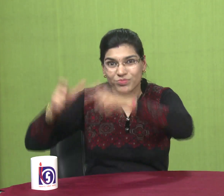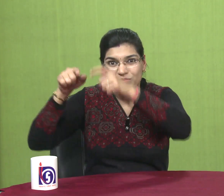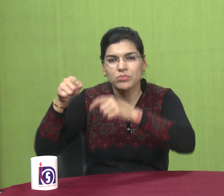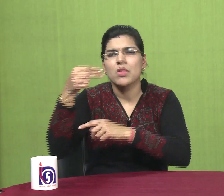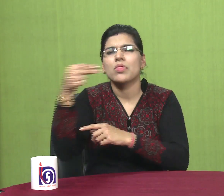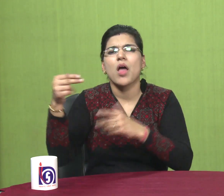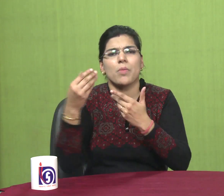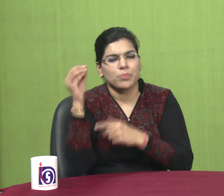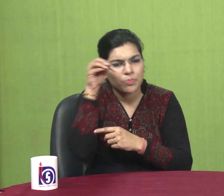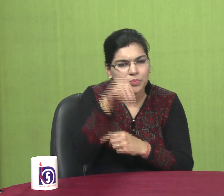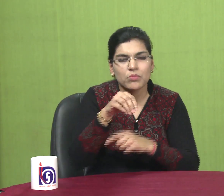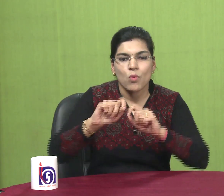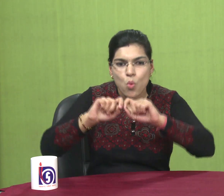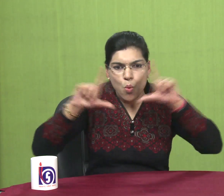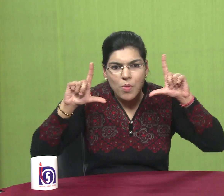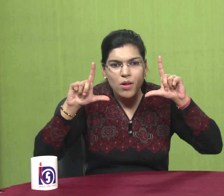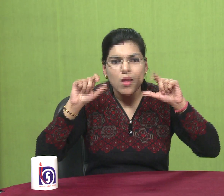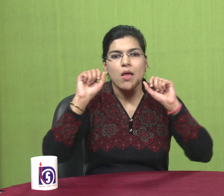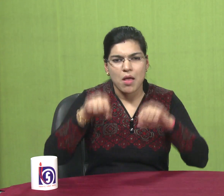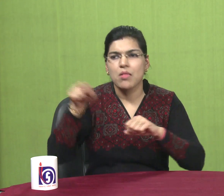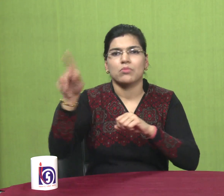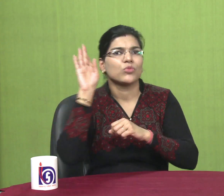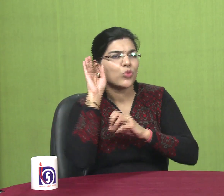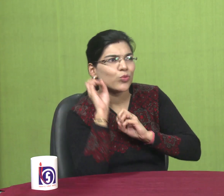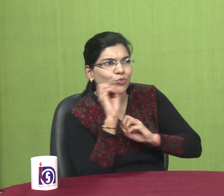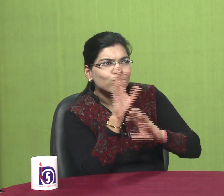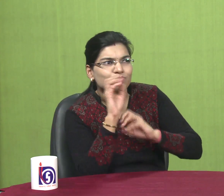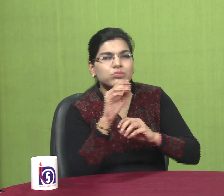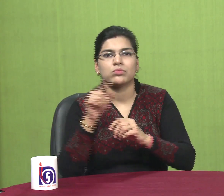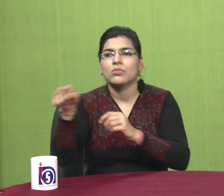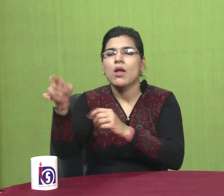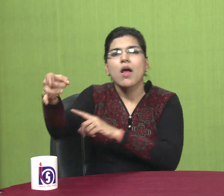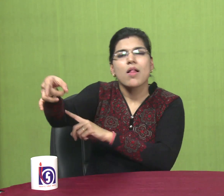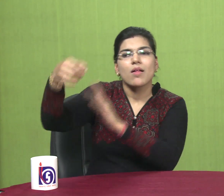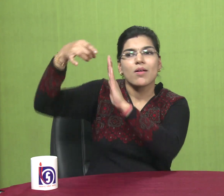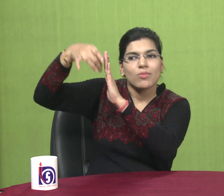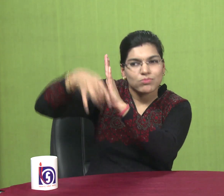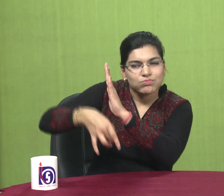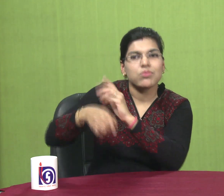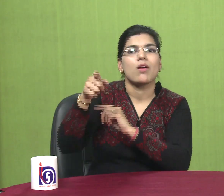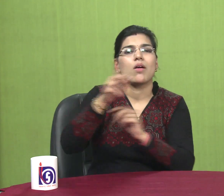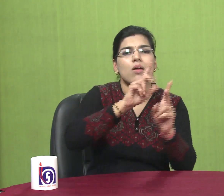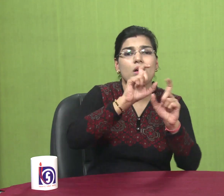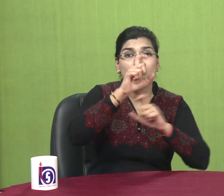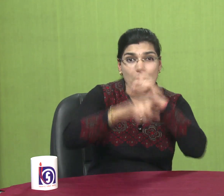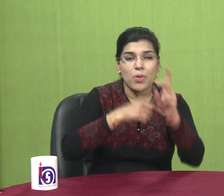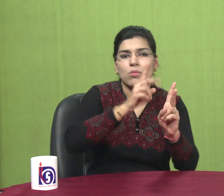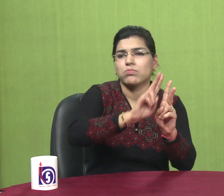Their establishment, their information regarding their missions, visions, motto, we